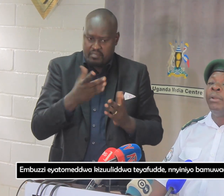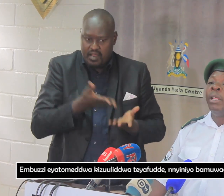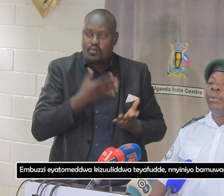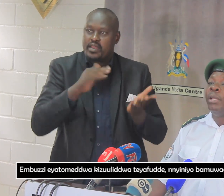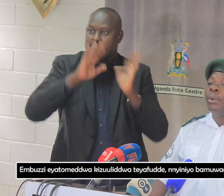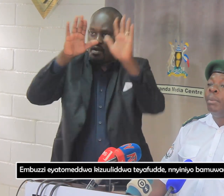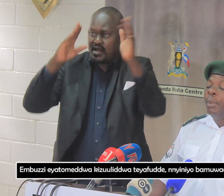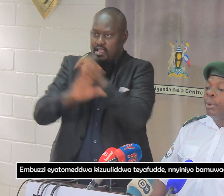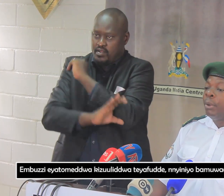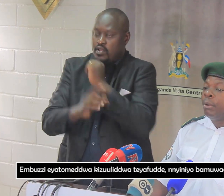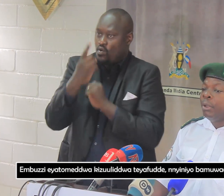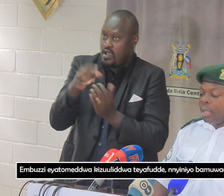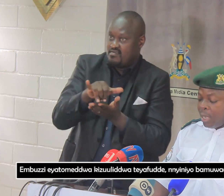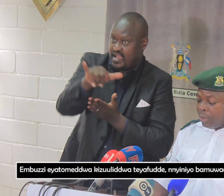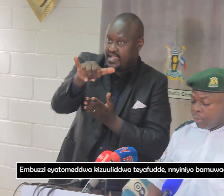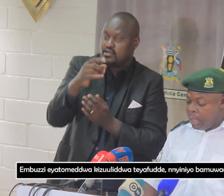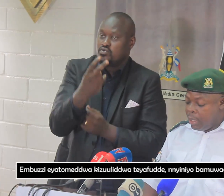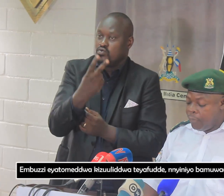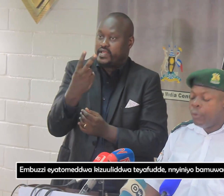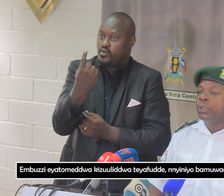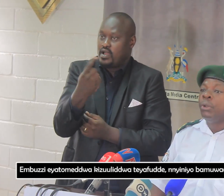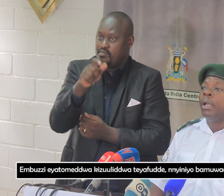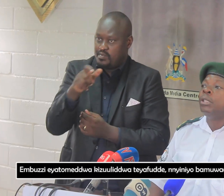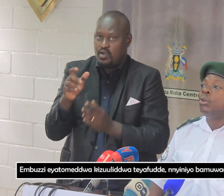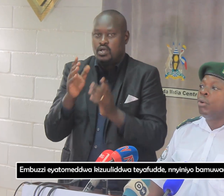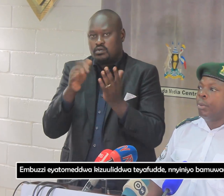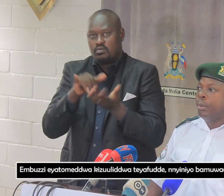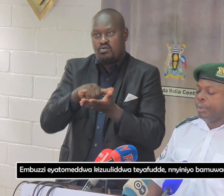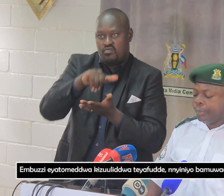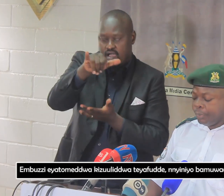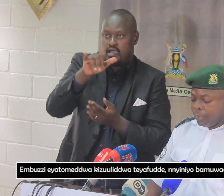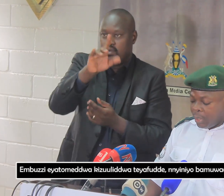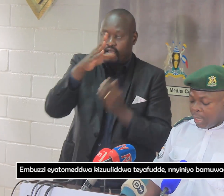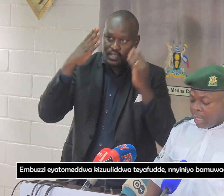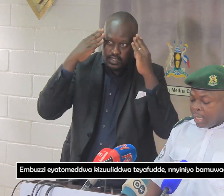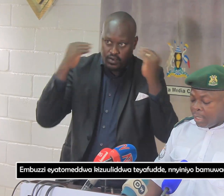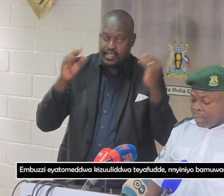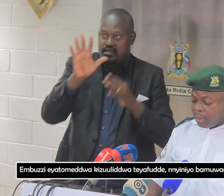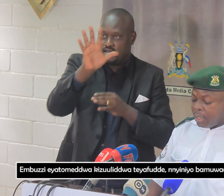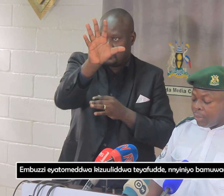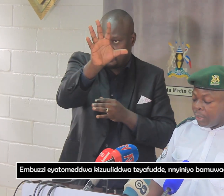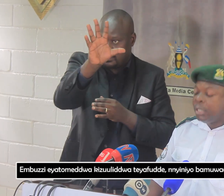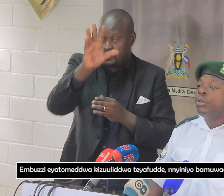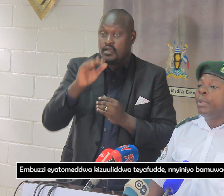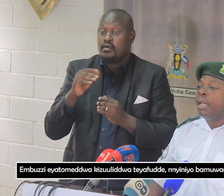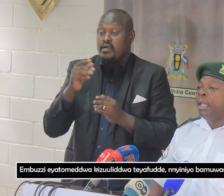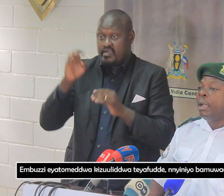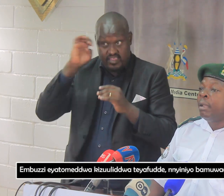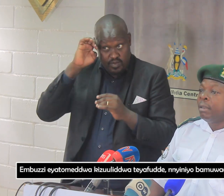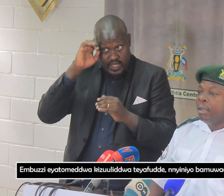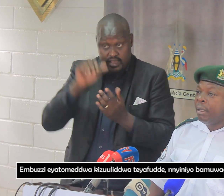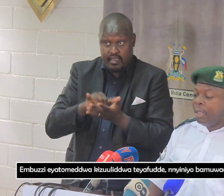had 221 people and was heading for Oslo and Stockholm. The other, and that was